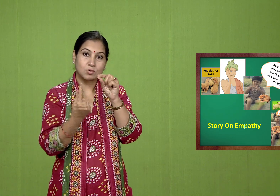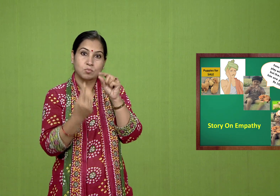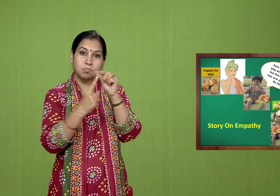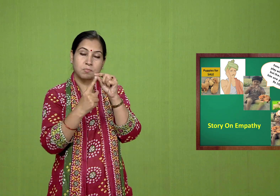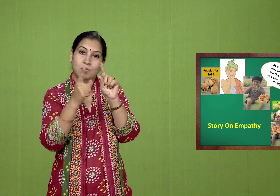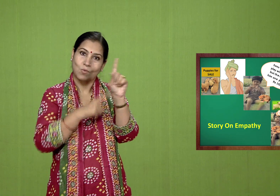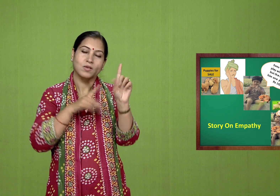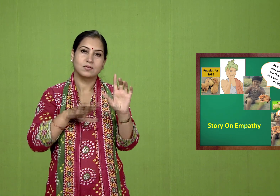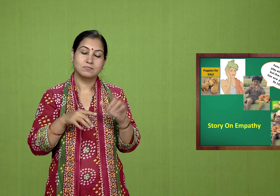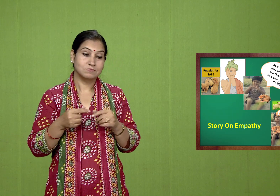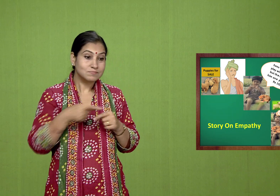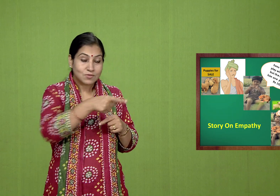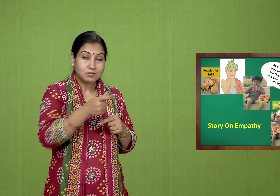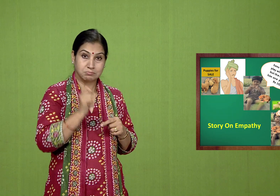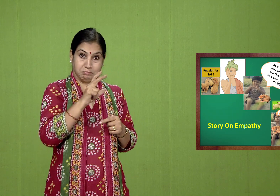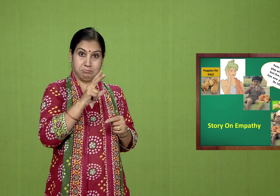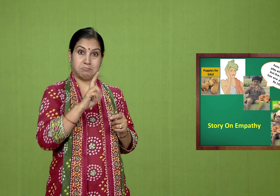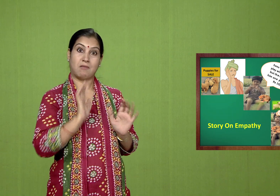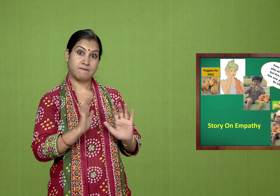The puppies were very expensive,